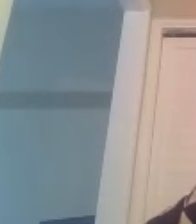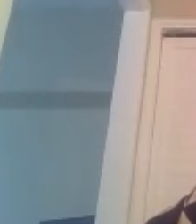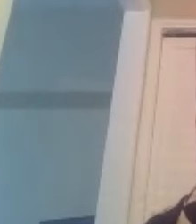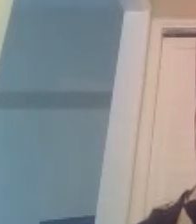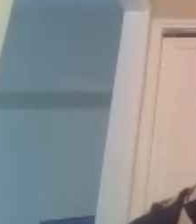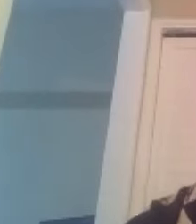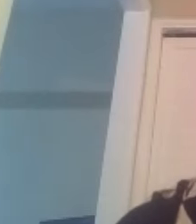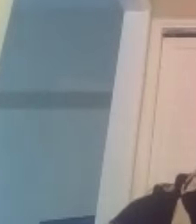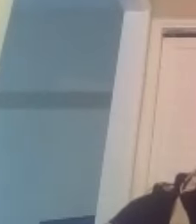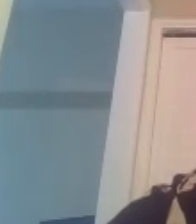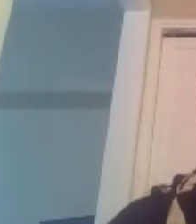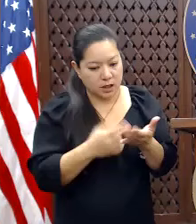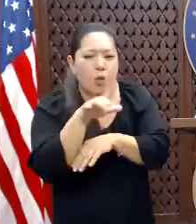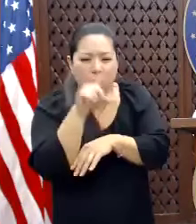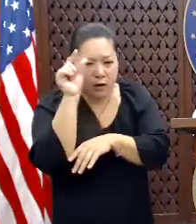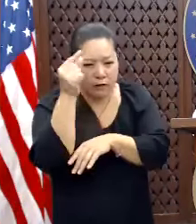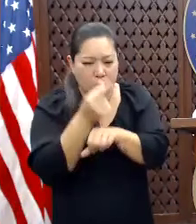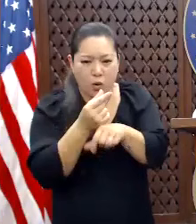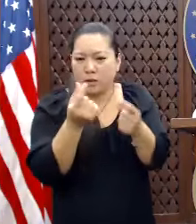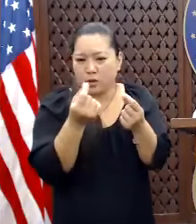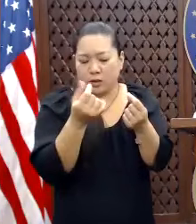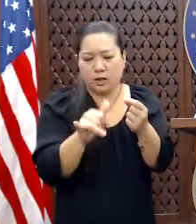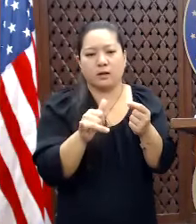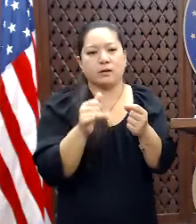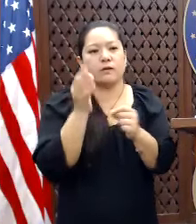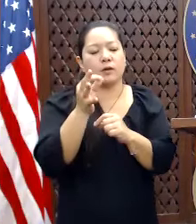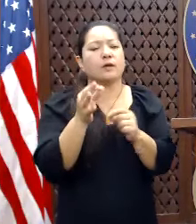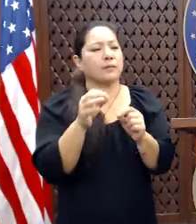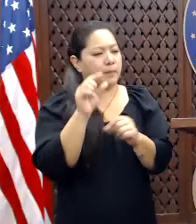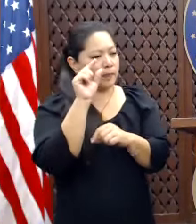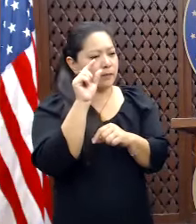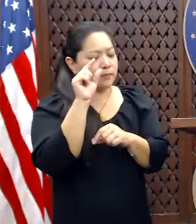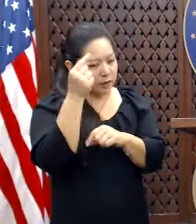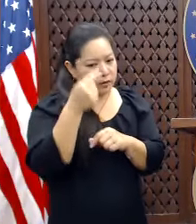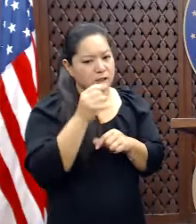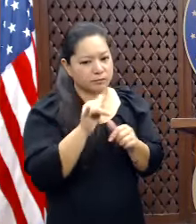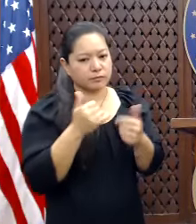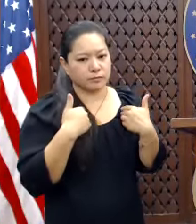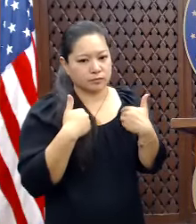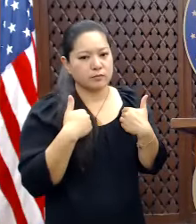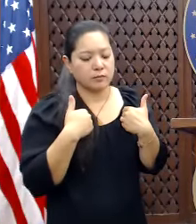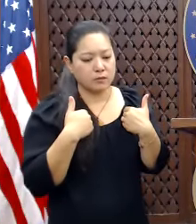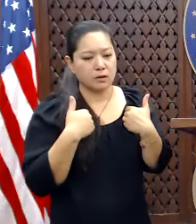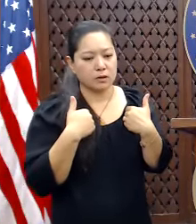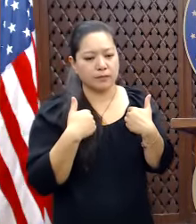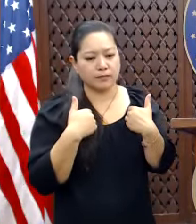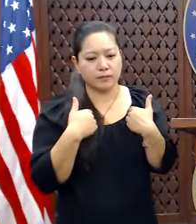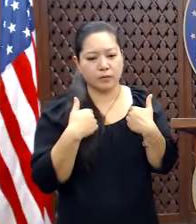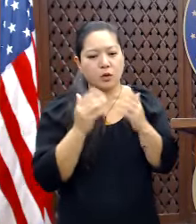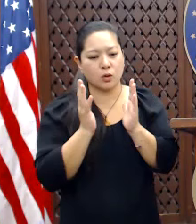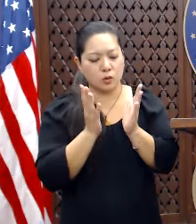happen? So, Nestor, I have been in close communication with Admiral Minoni. He's been very